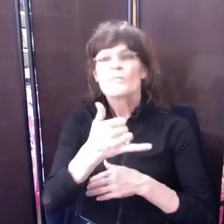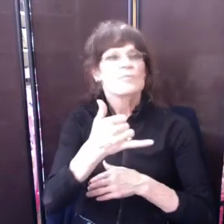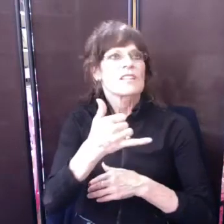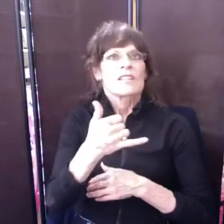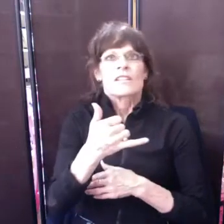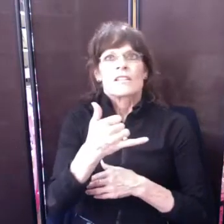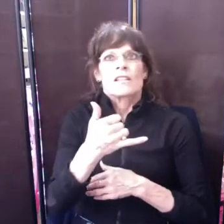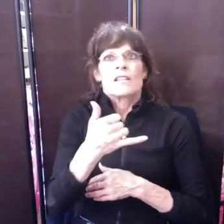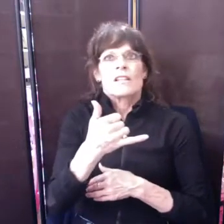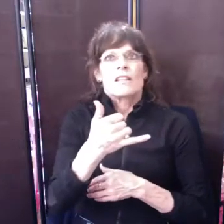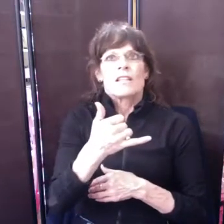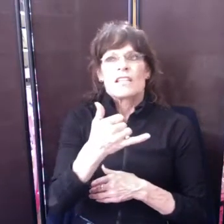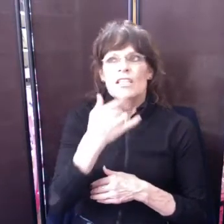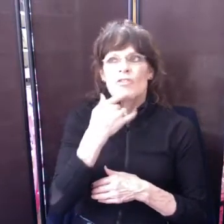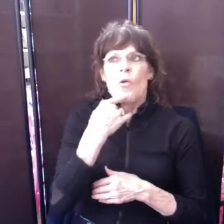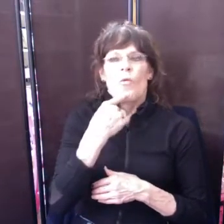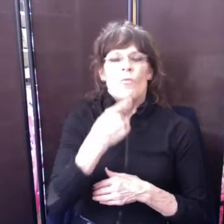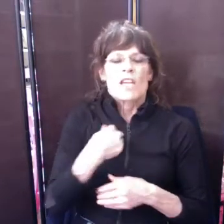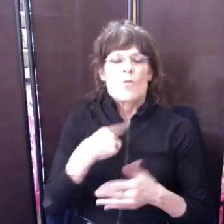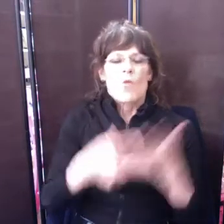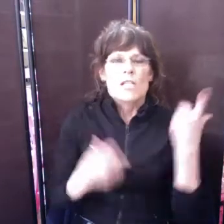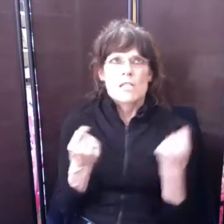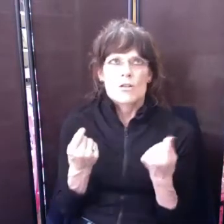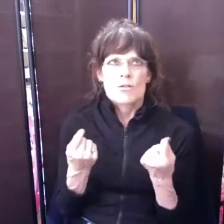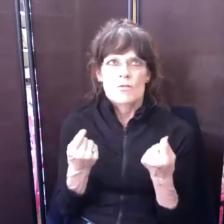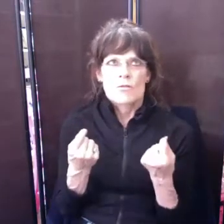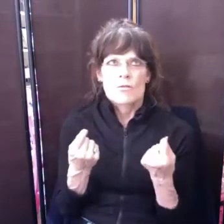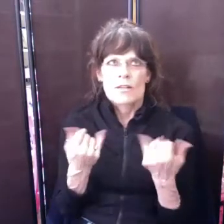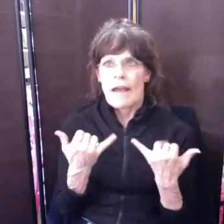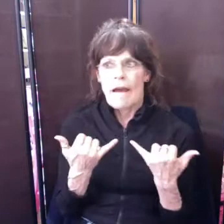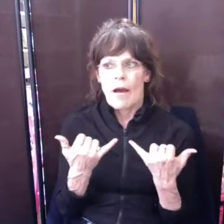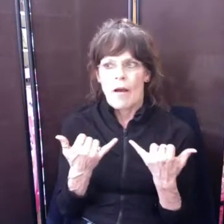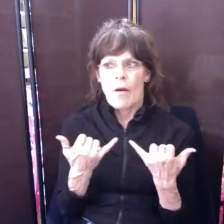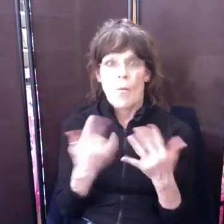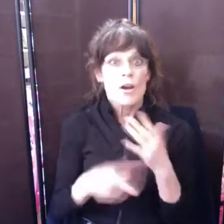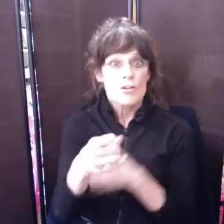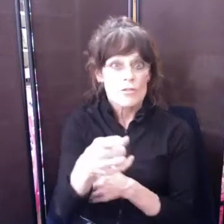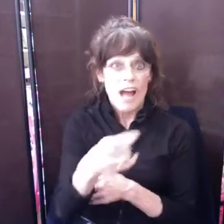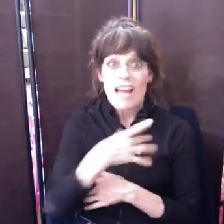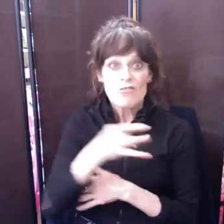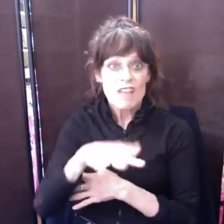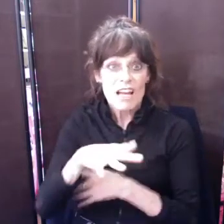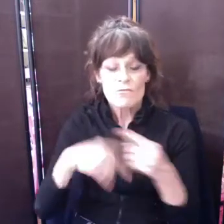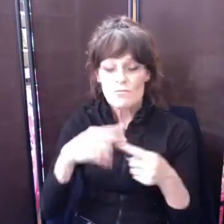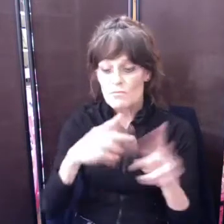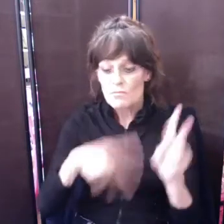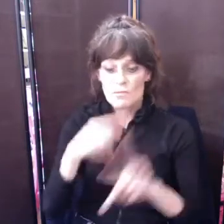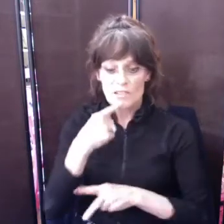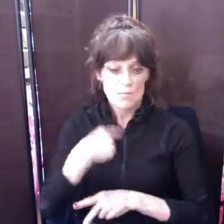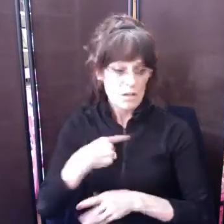he started telling me what to do. Now, I don't know what you're like. I don't like people telling me what to do, especially if I haven't asked them.